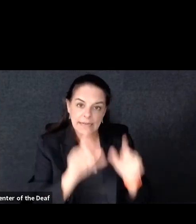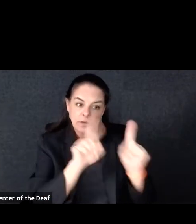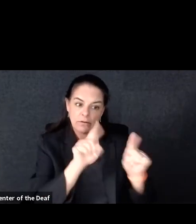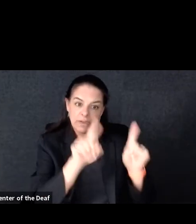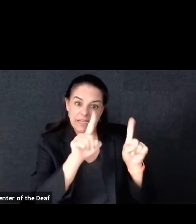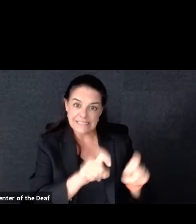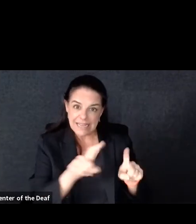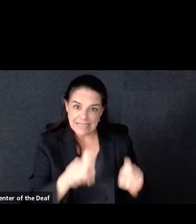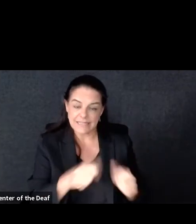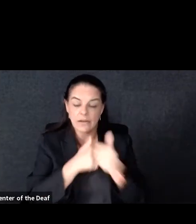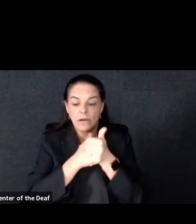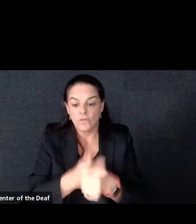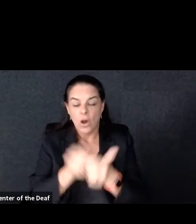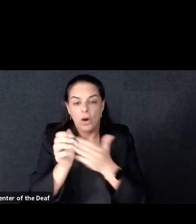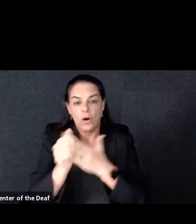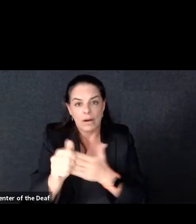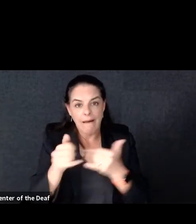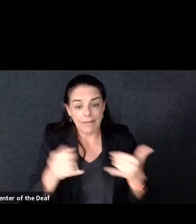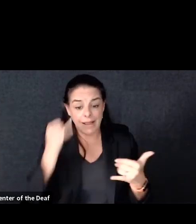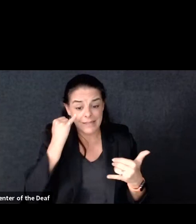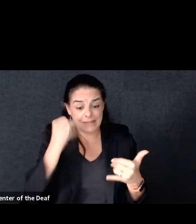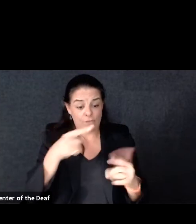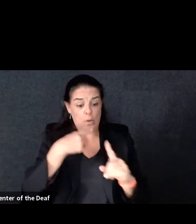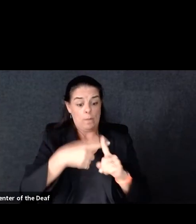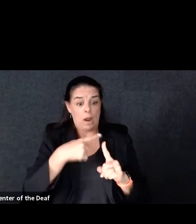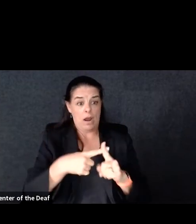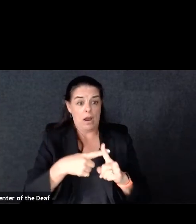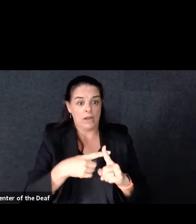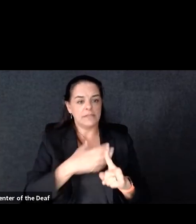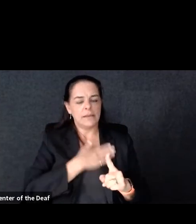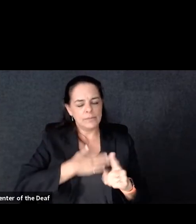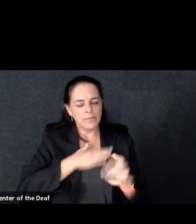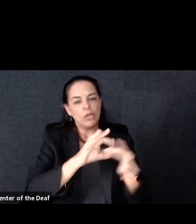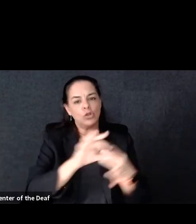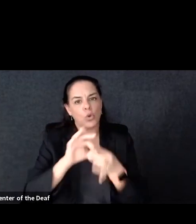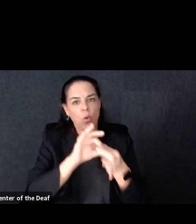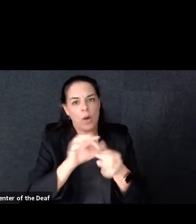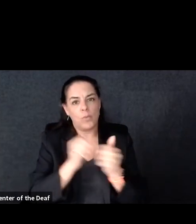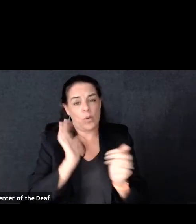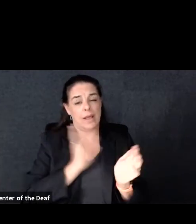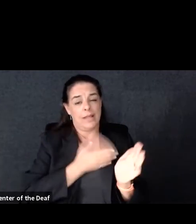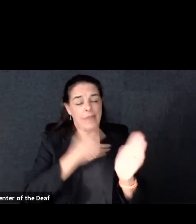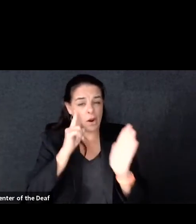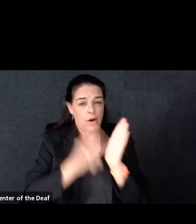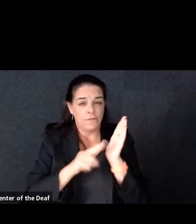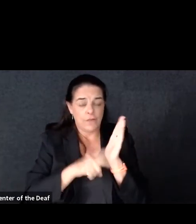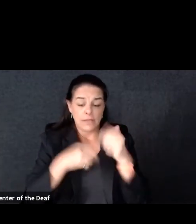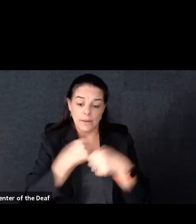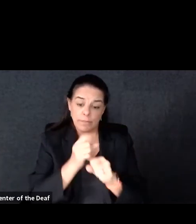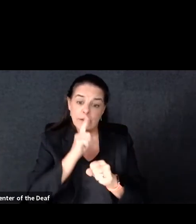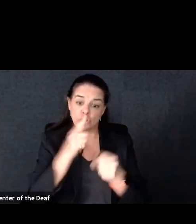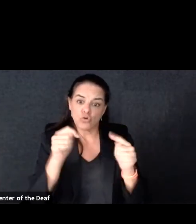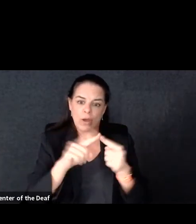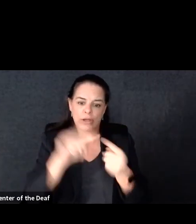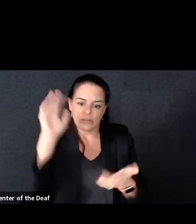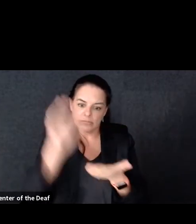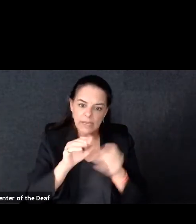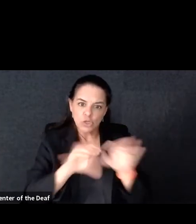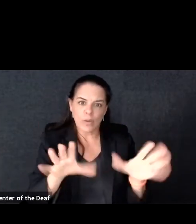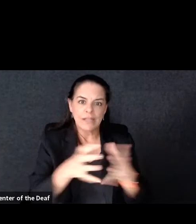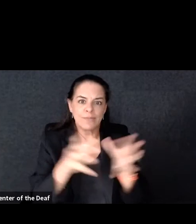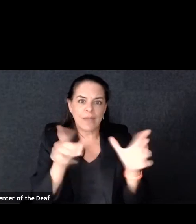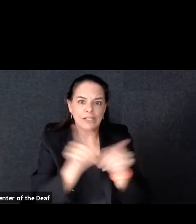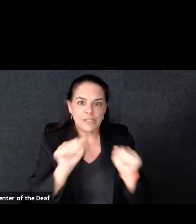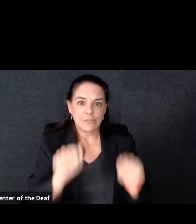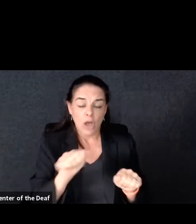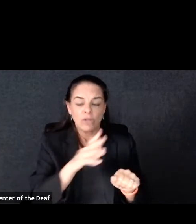the guidelines that we give you if you test positive, and help cooperate with our investigations so we can make sure that we try to minimize the spread as much as we can. And